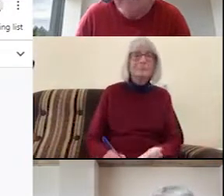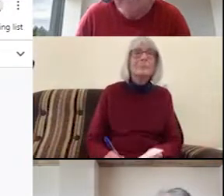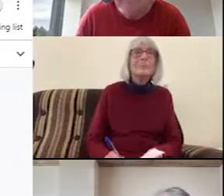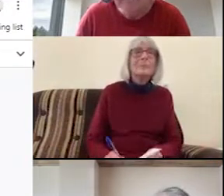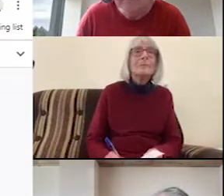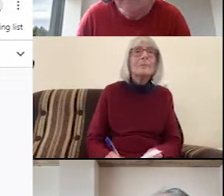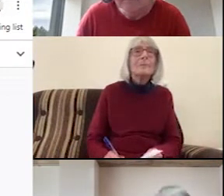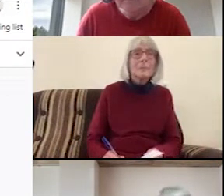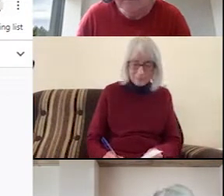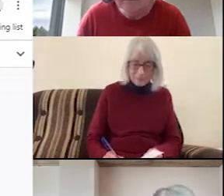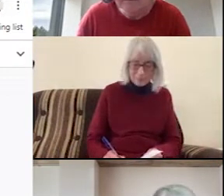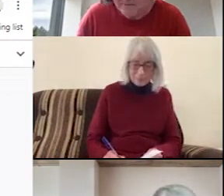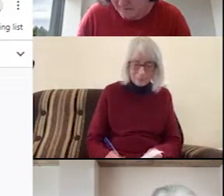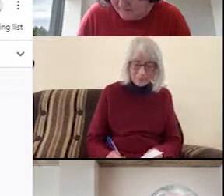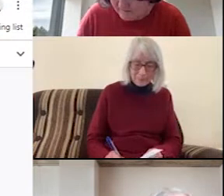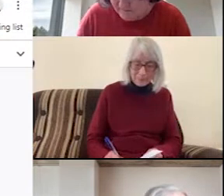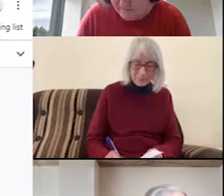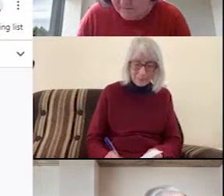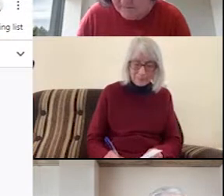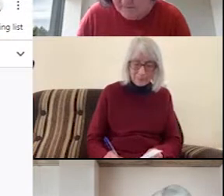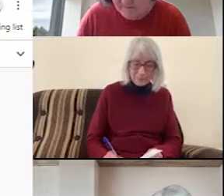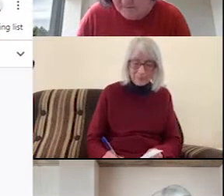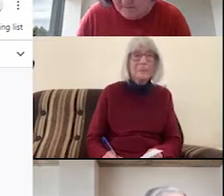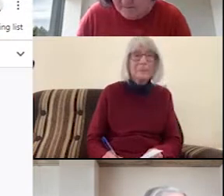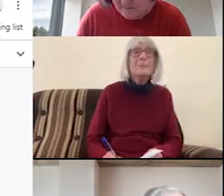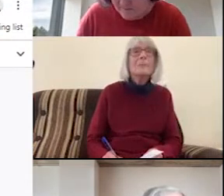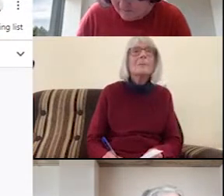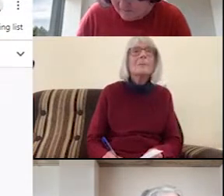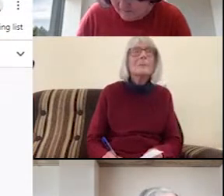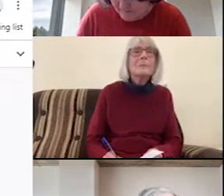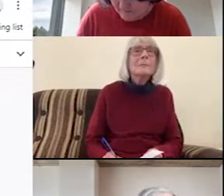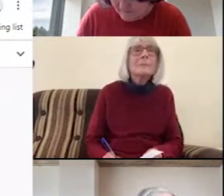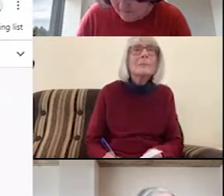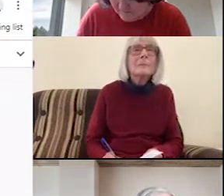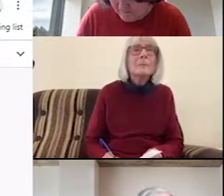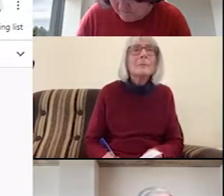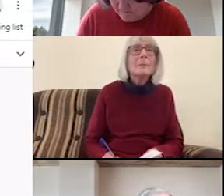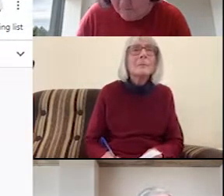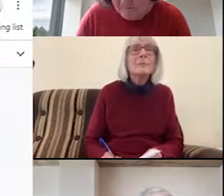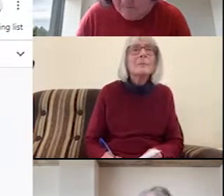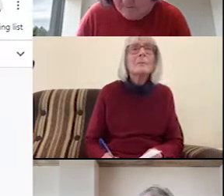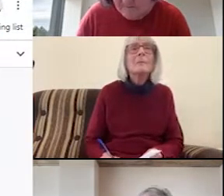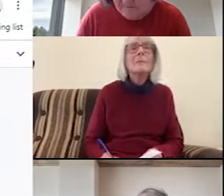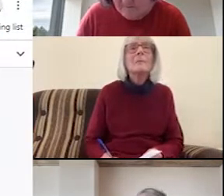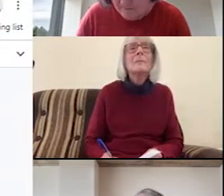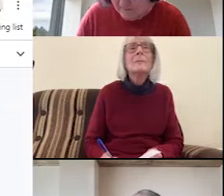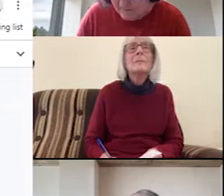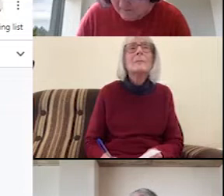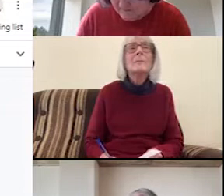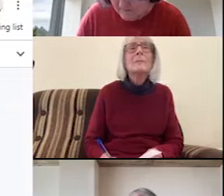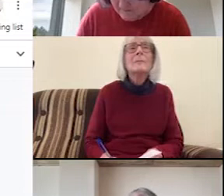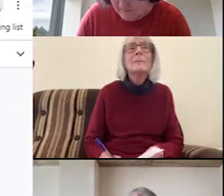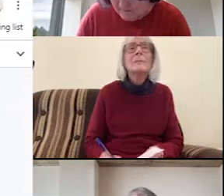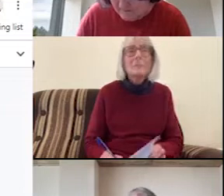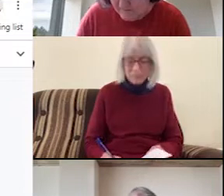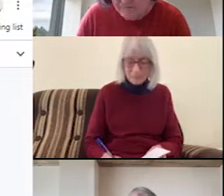Q there. If anyone wants to quickly type that in their browser, let me know if that works or doesn't work, so that you've got that there for